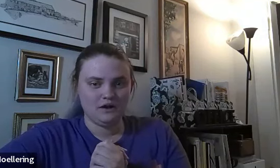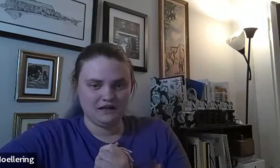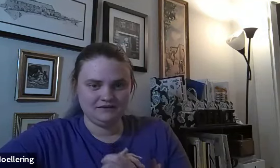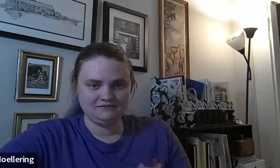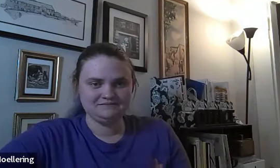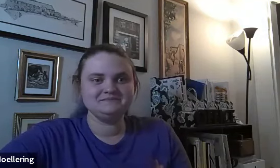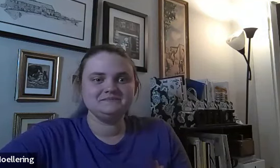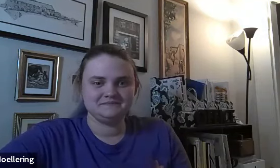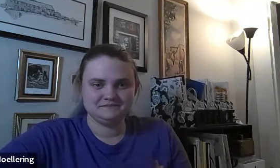1,